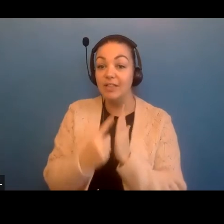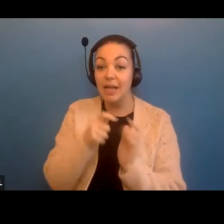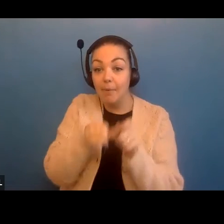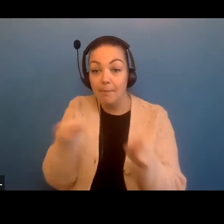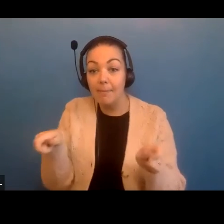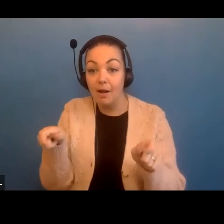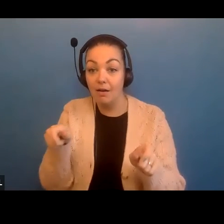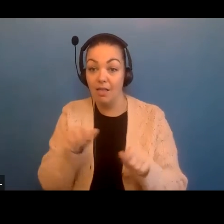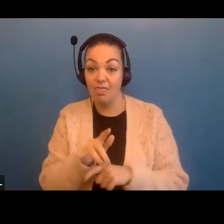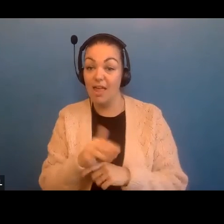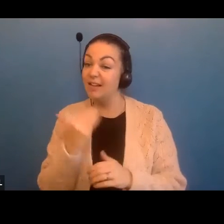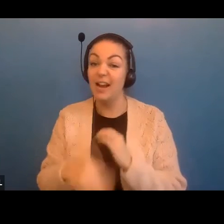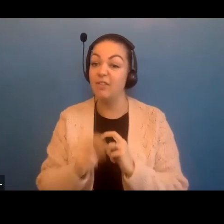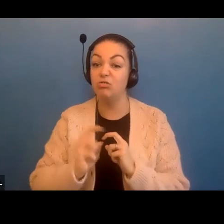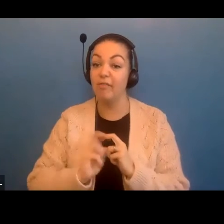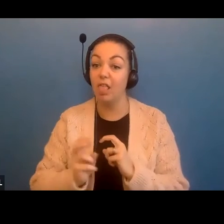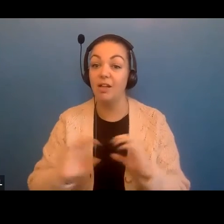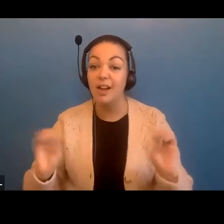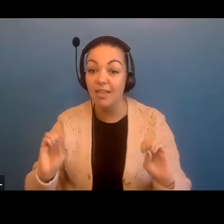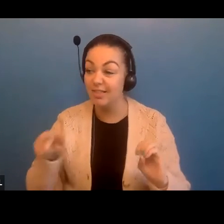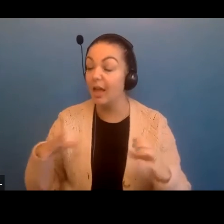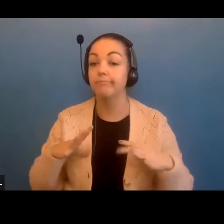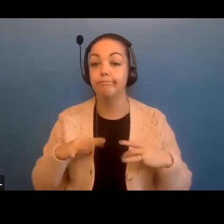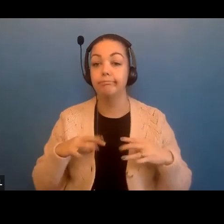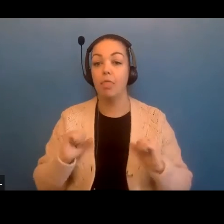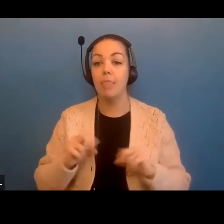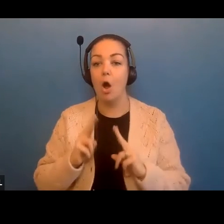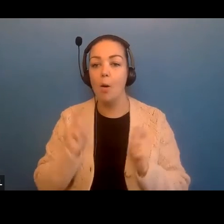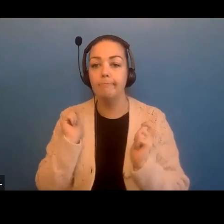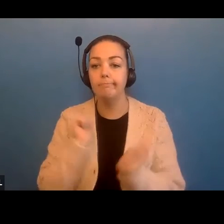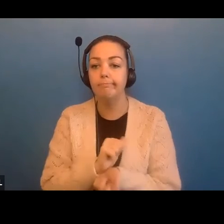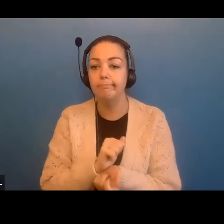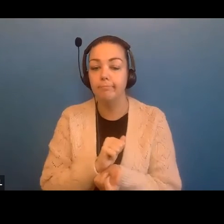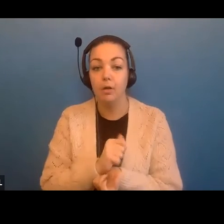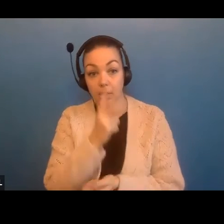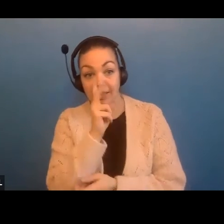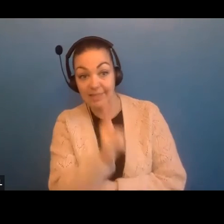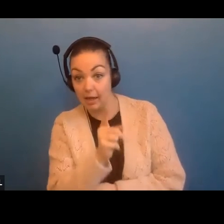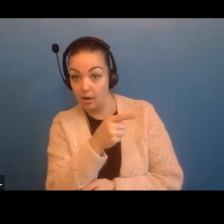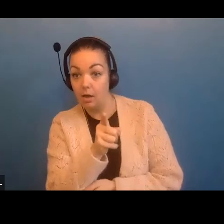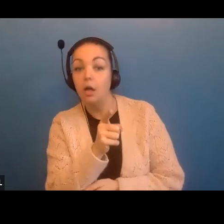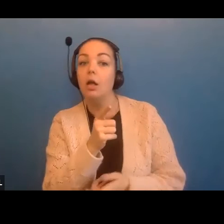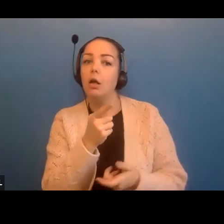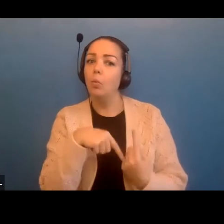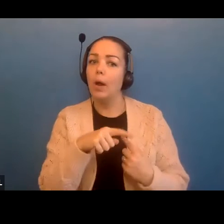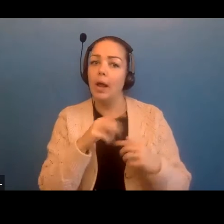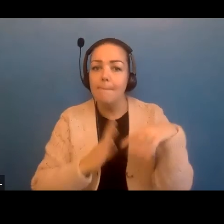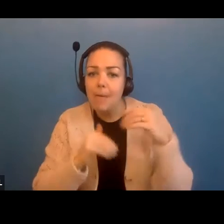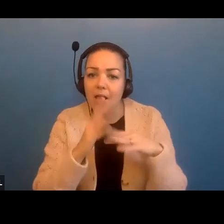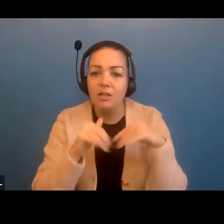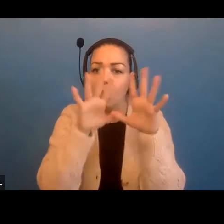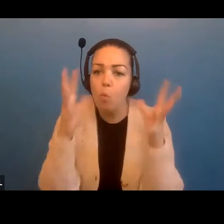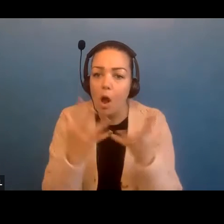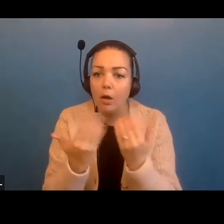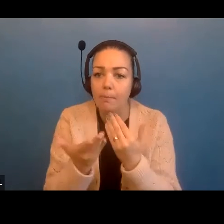city of Banjarmasin never travel, like they never left their home. So in the picture, we can see like, what if we build the world that accessible